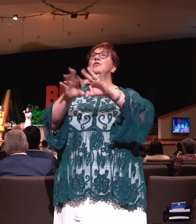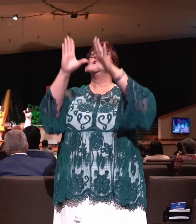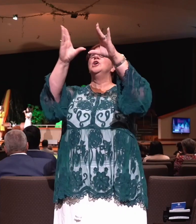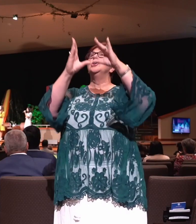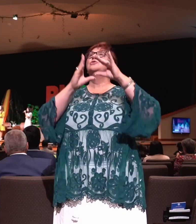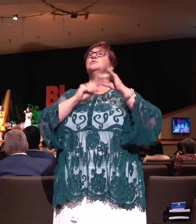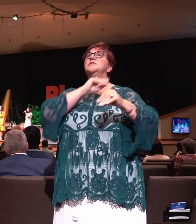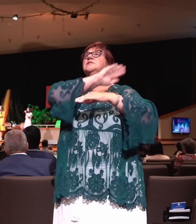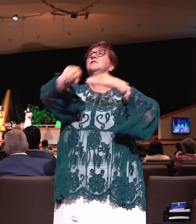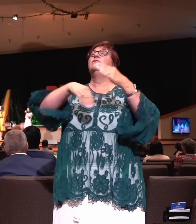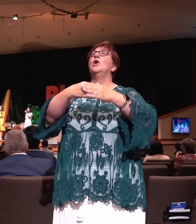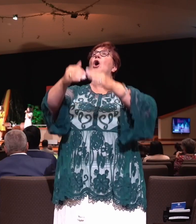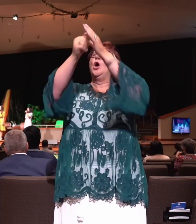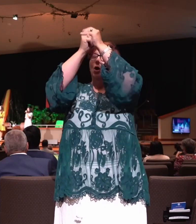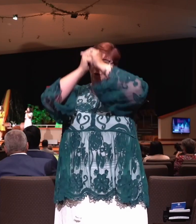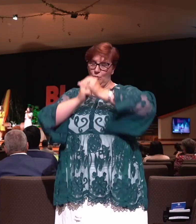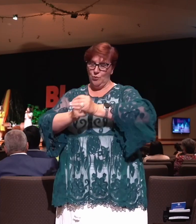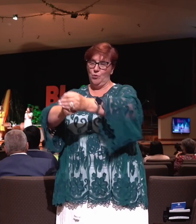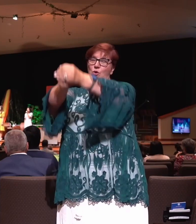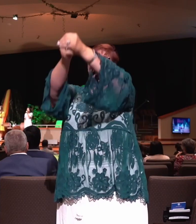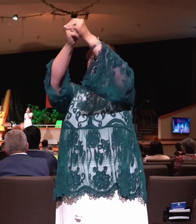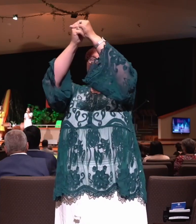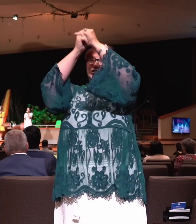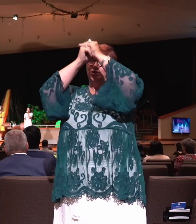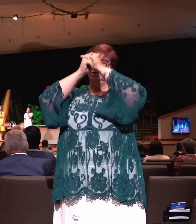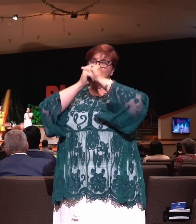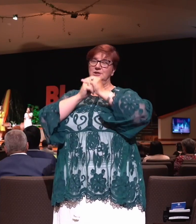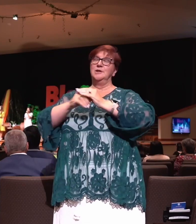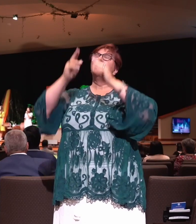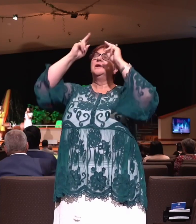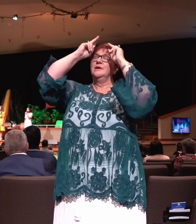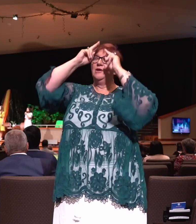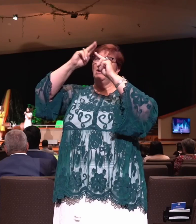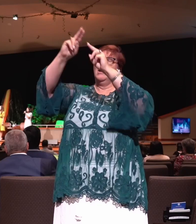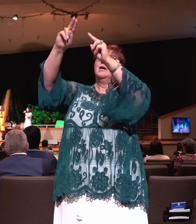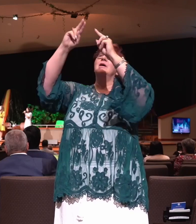the worship we can bring.